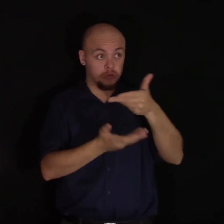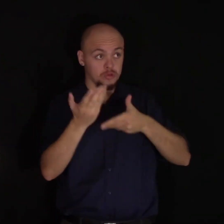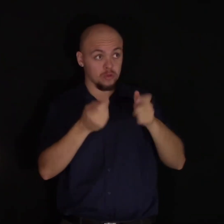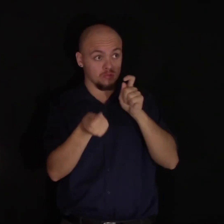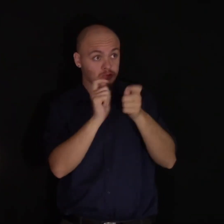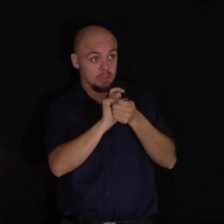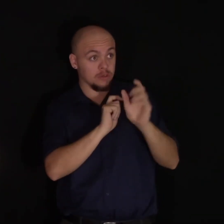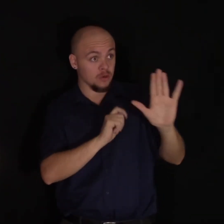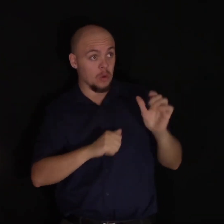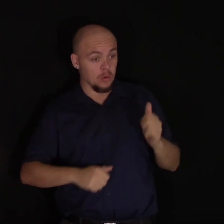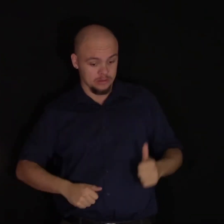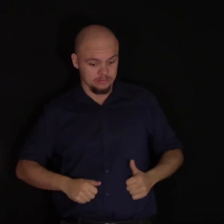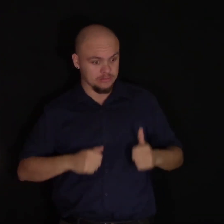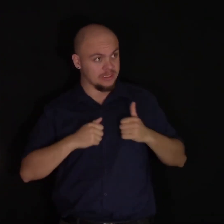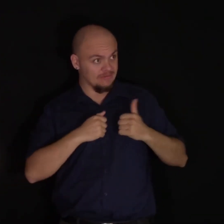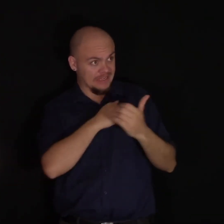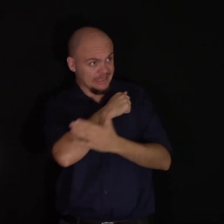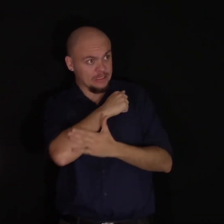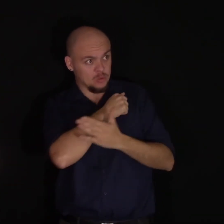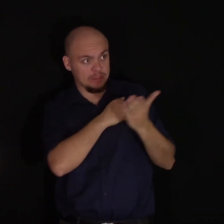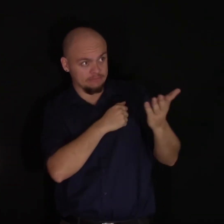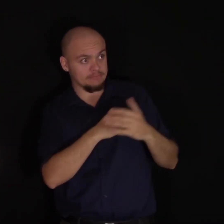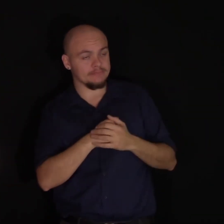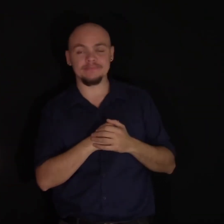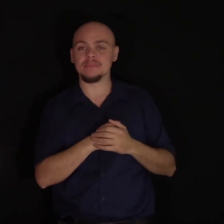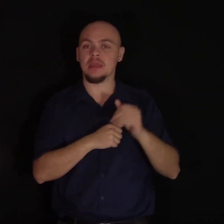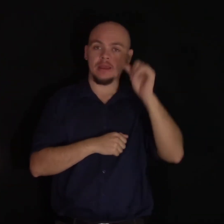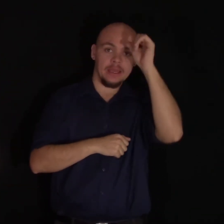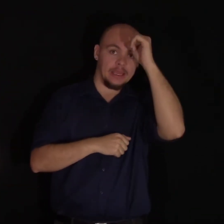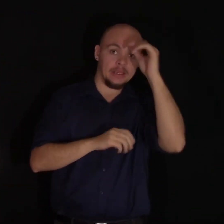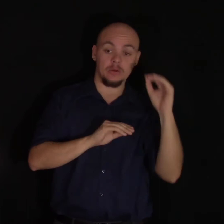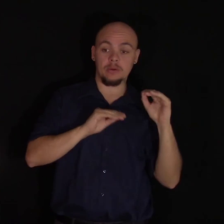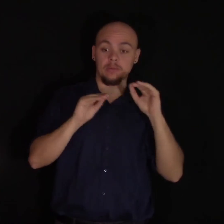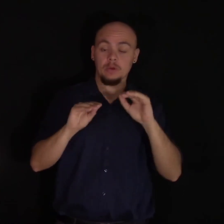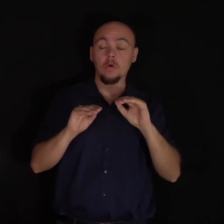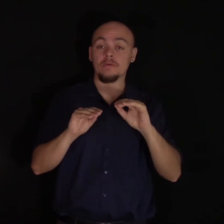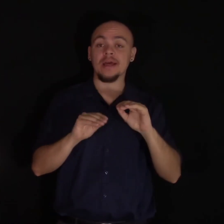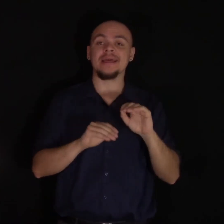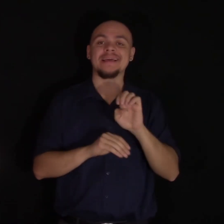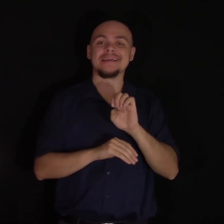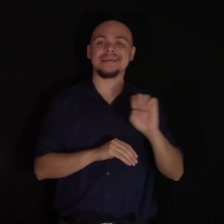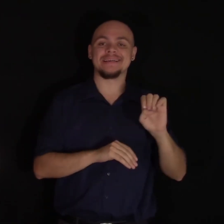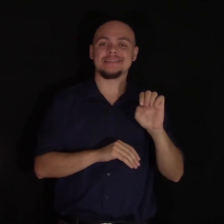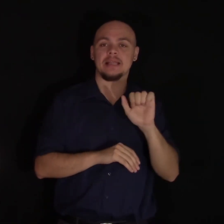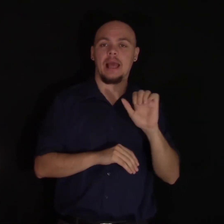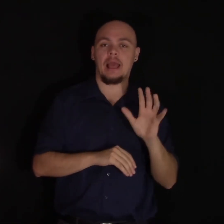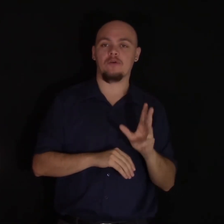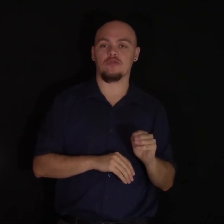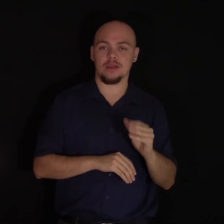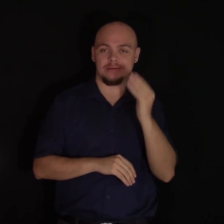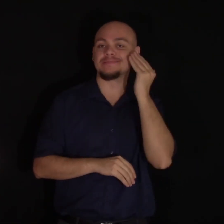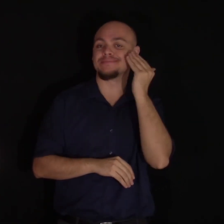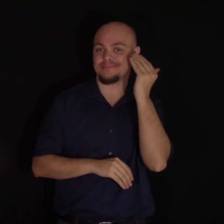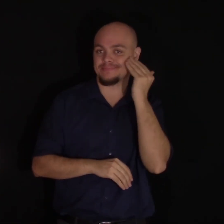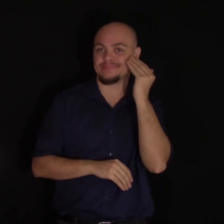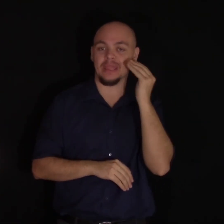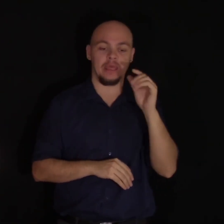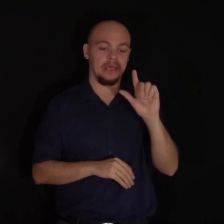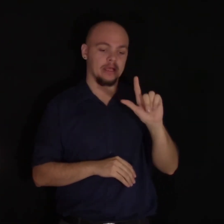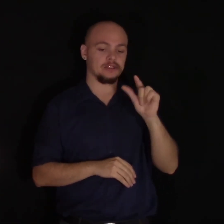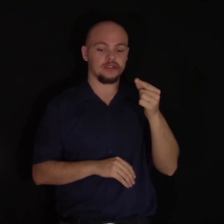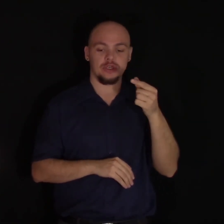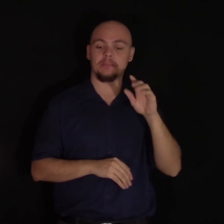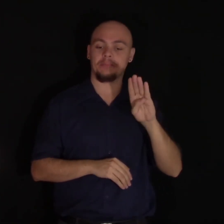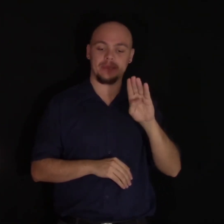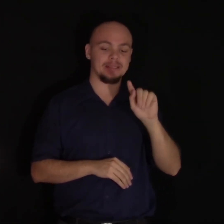own country. From India, we traveled to East Africa, a region known for intolerance towards LGBT